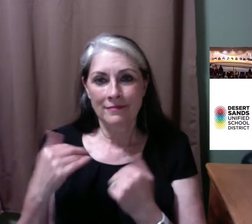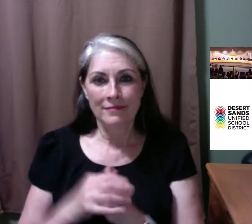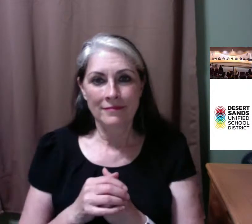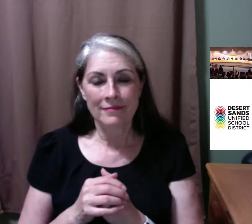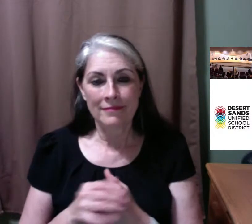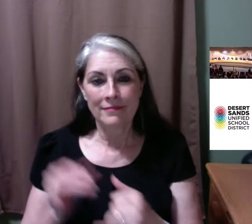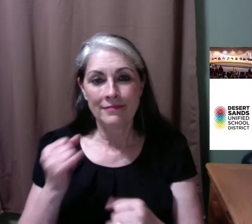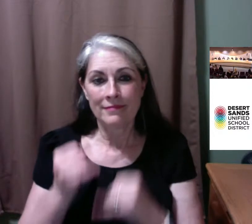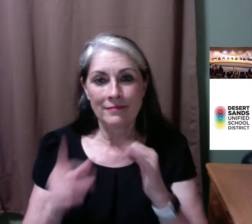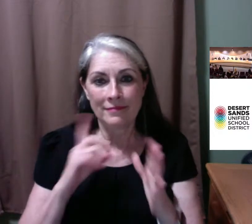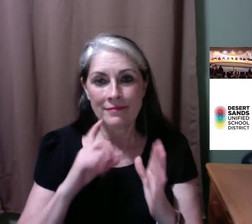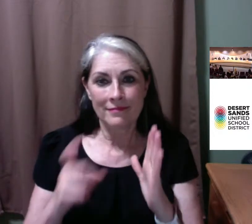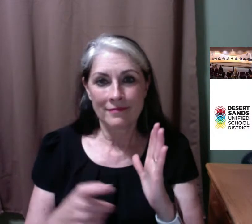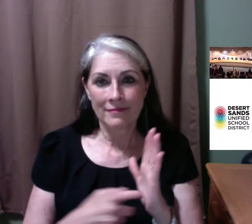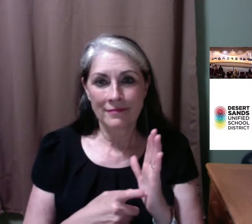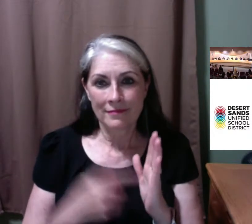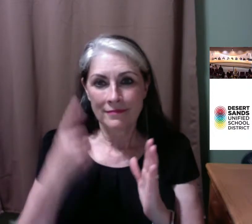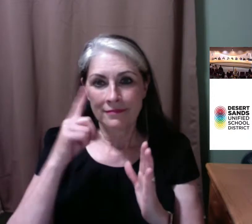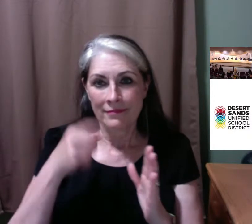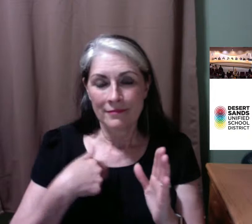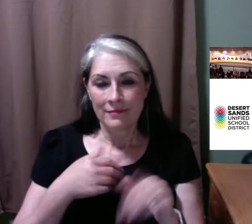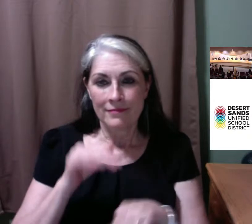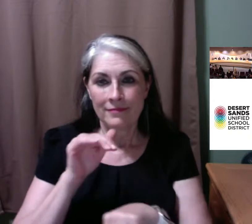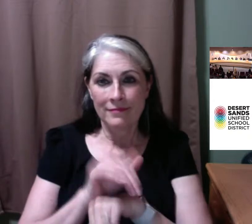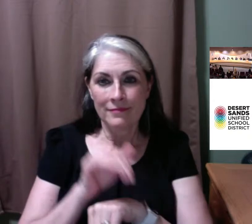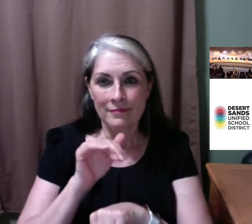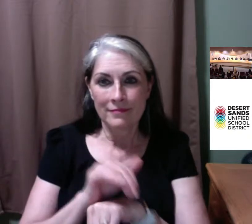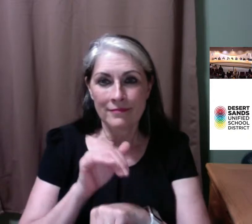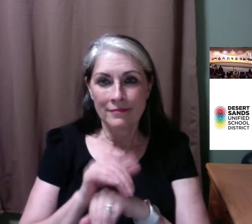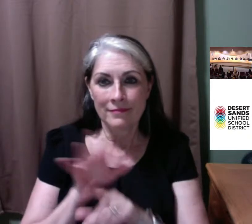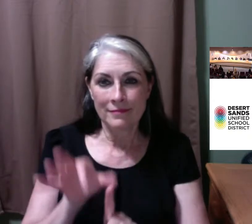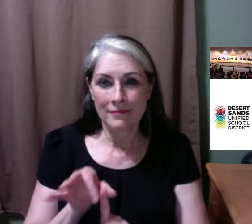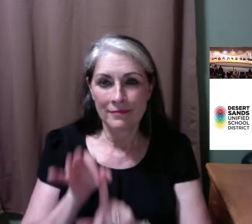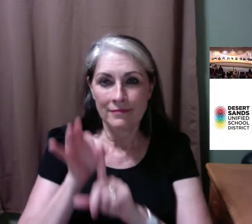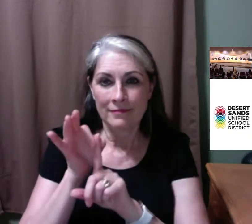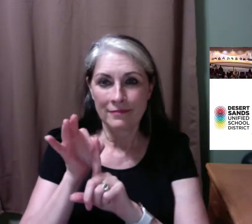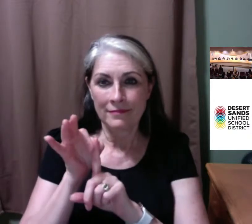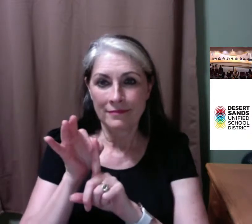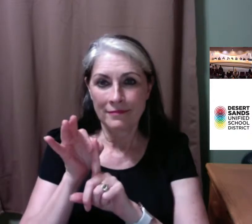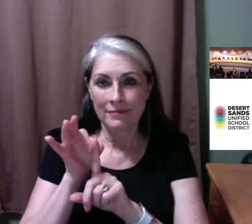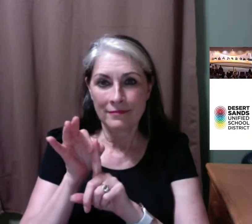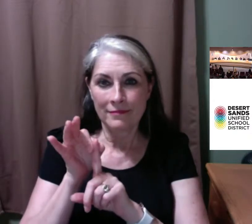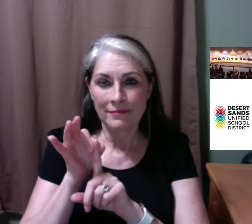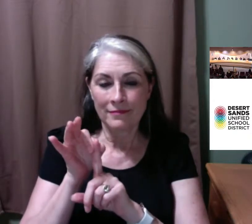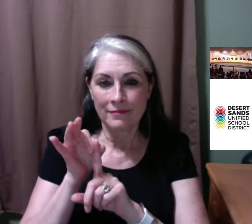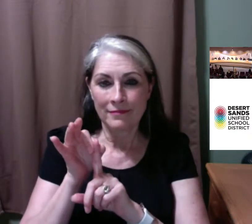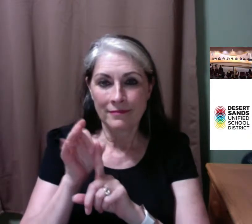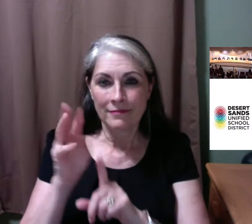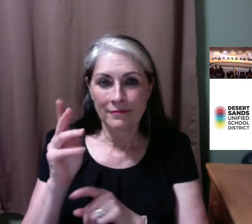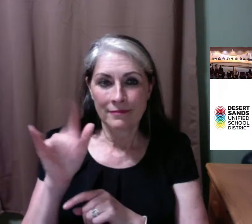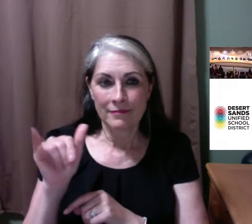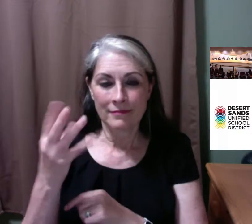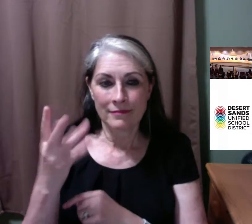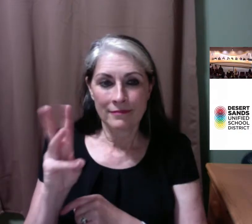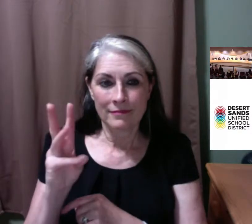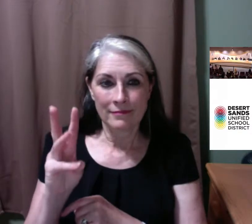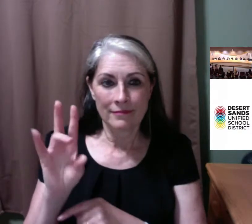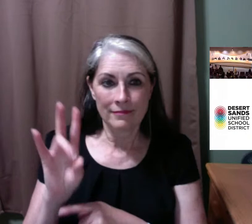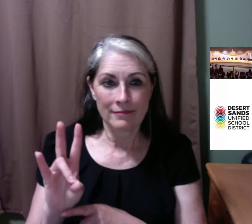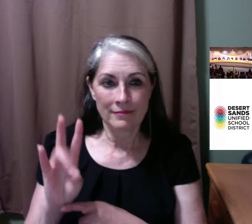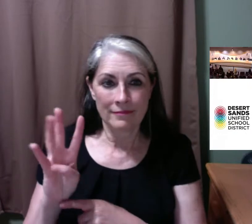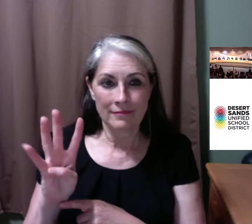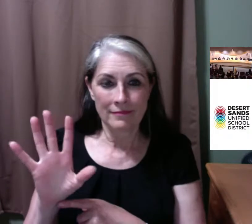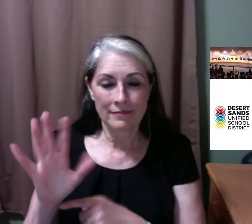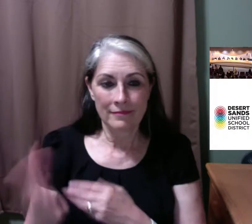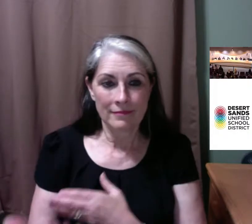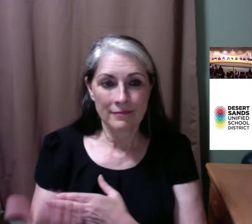The final recognition from me this evening is a very special one. So on May 16th at 7:45